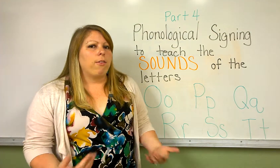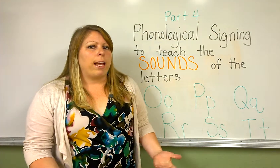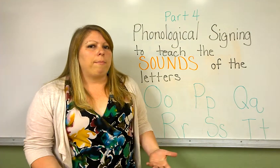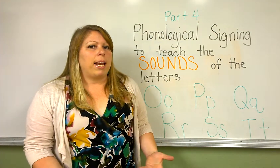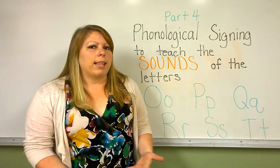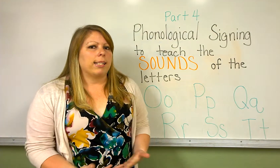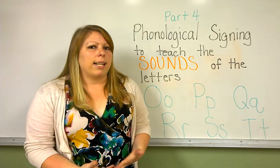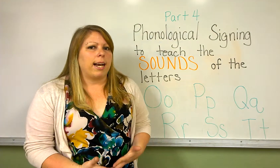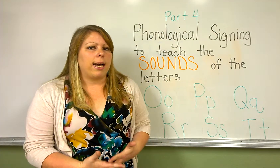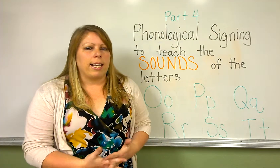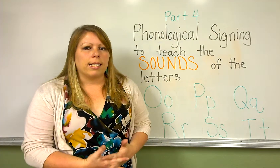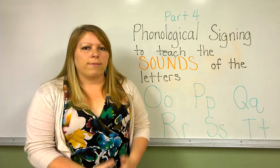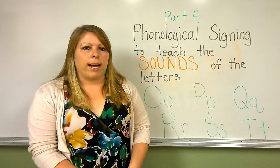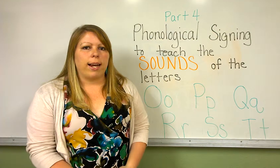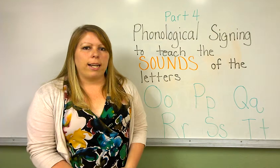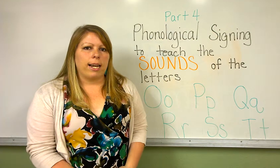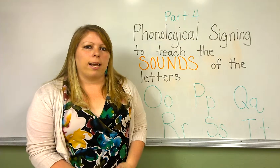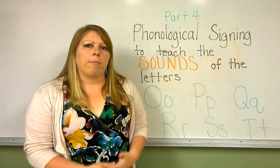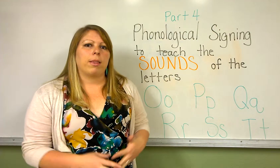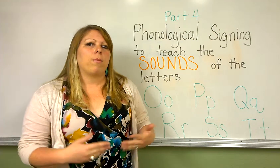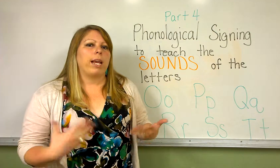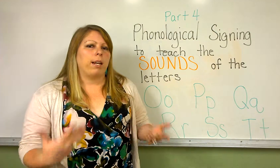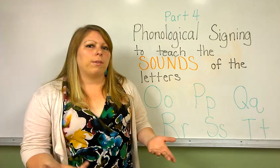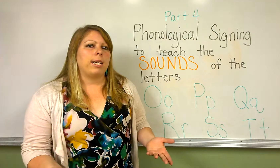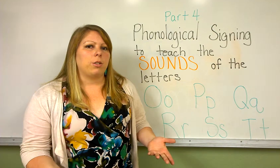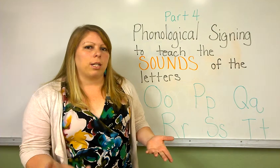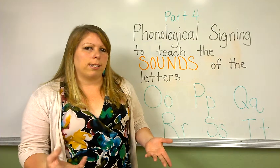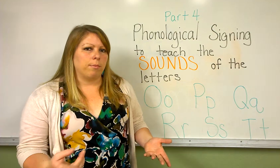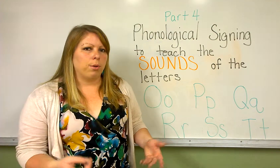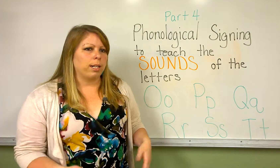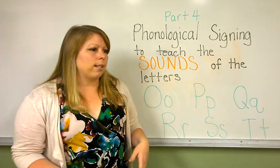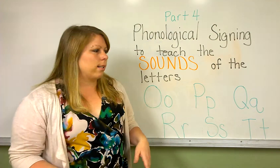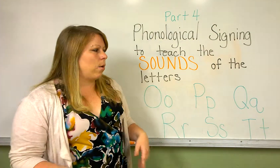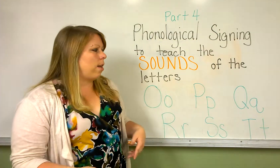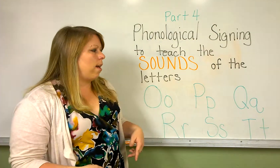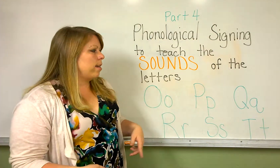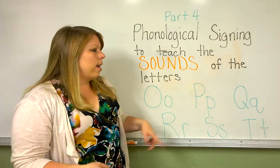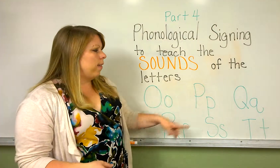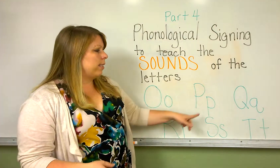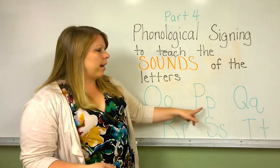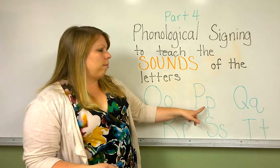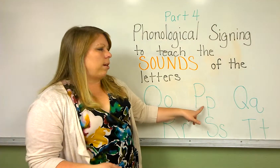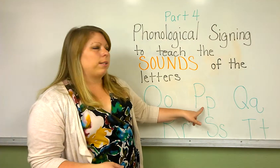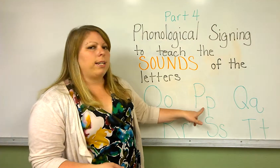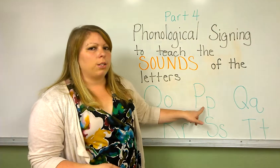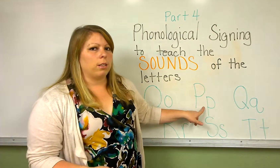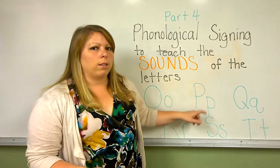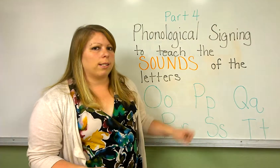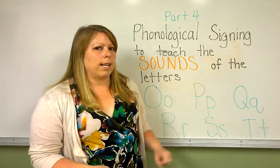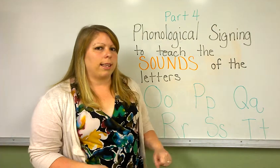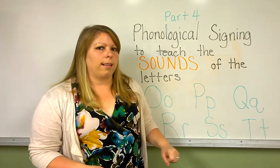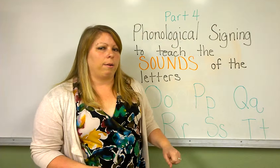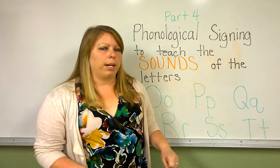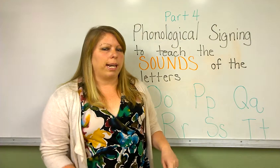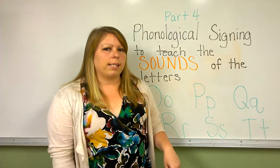they make the sign is fine, but the way you teach it is important so that the sign when you teach it looks like the lowercase